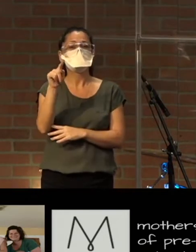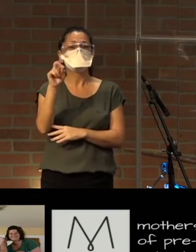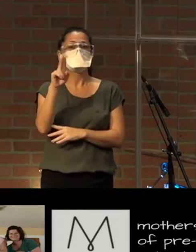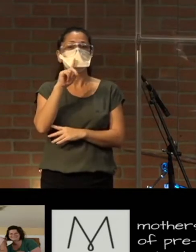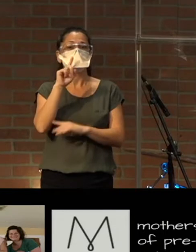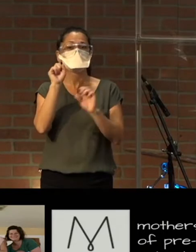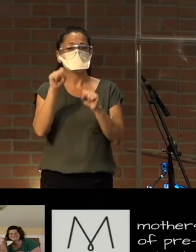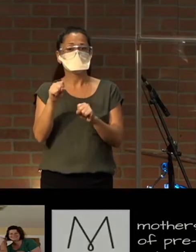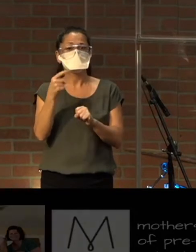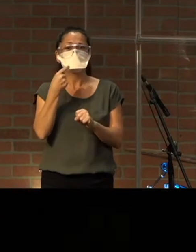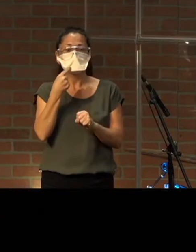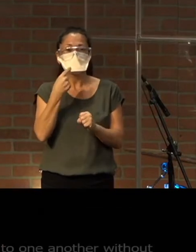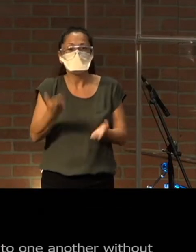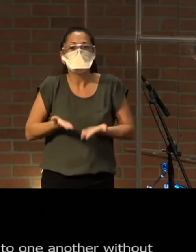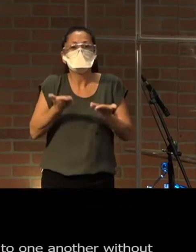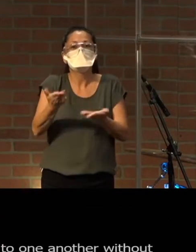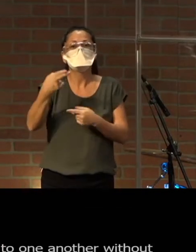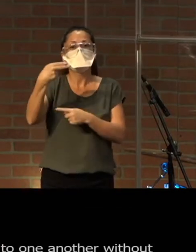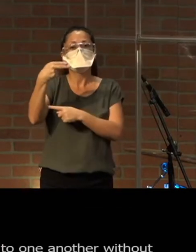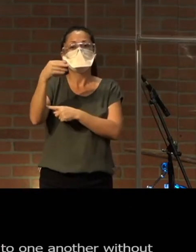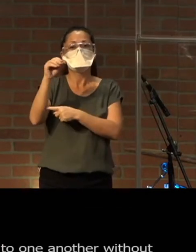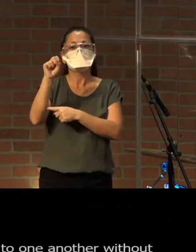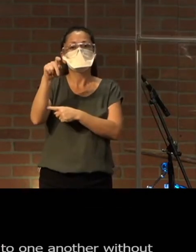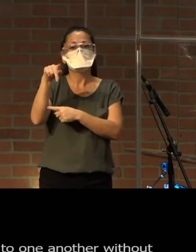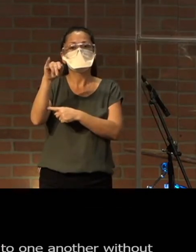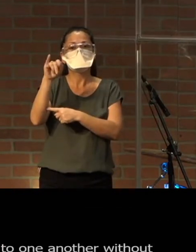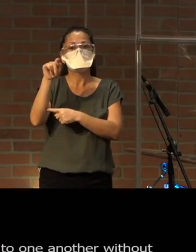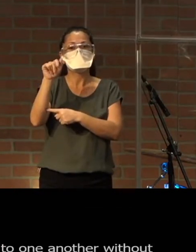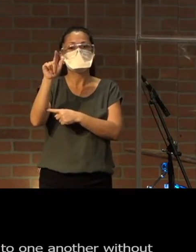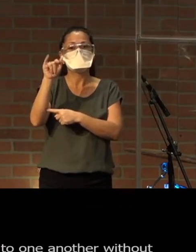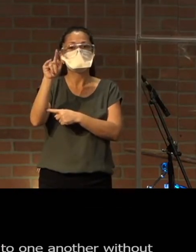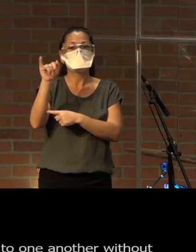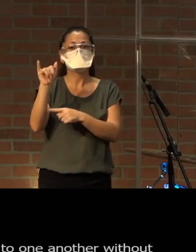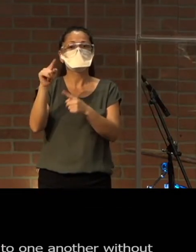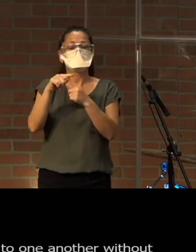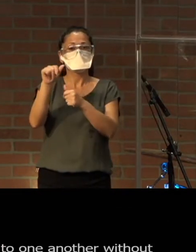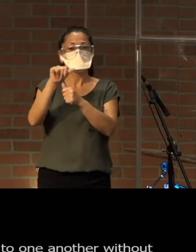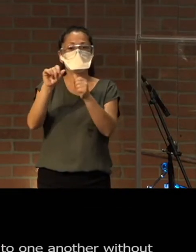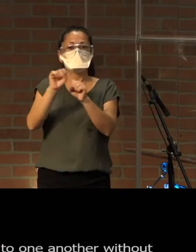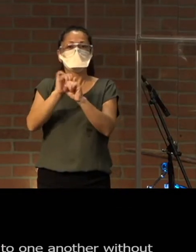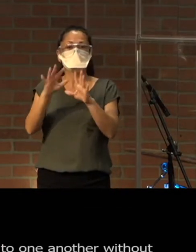offer hospitality to one another without grumbling.